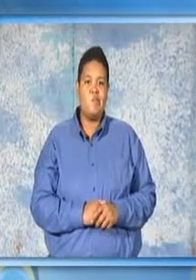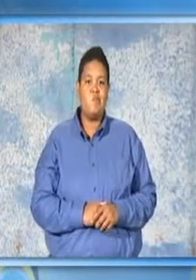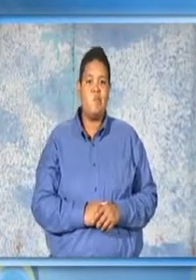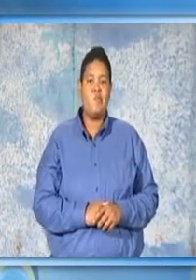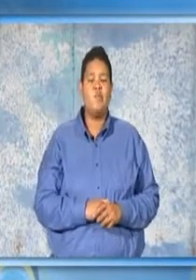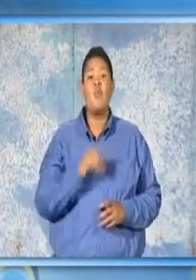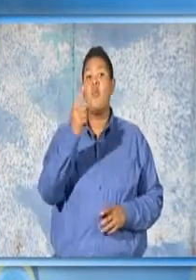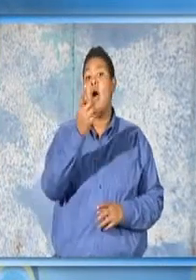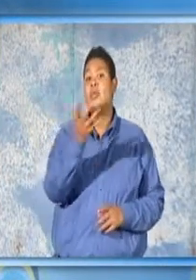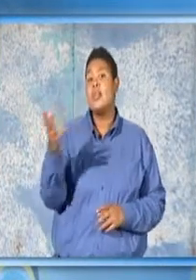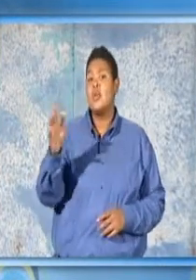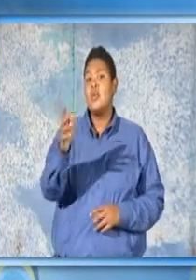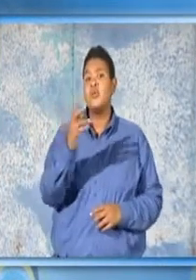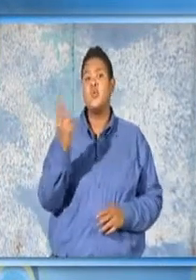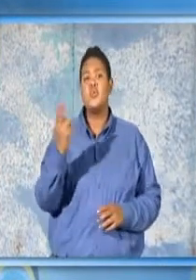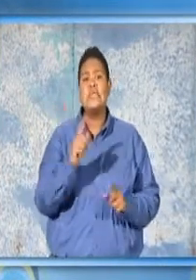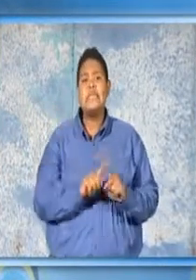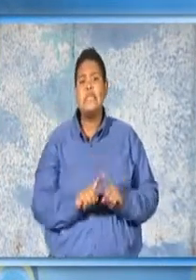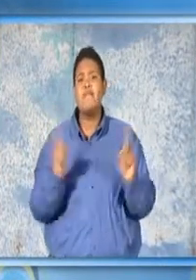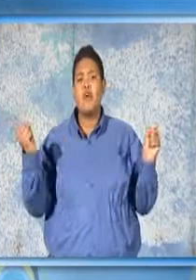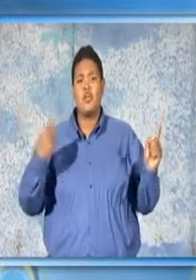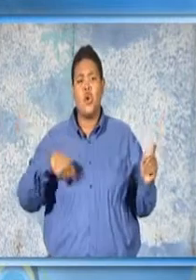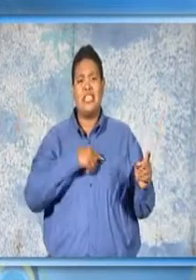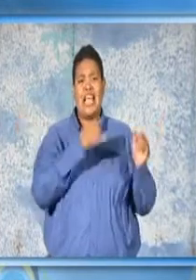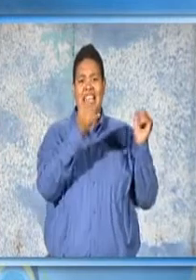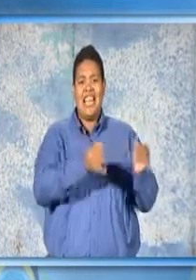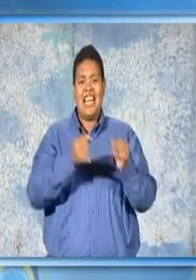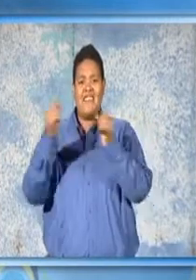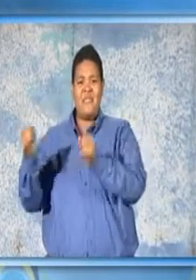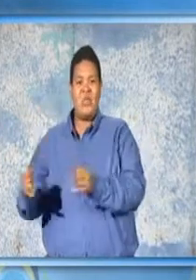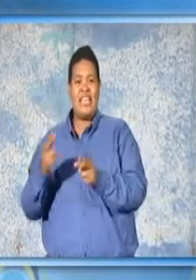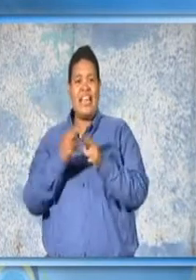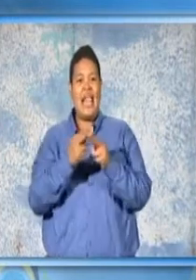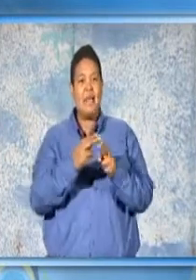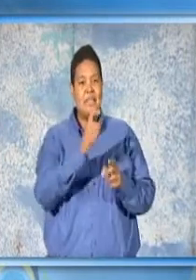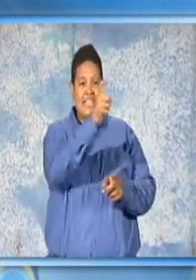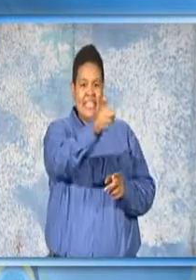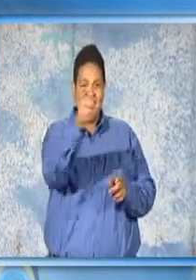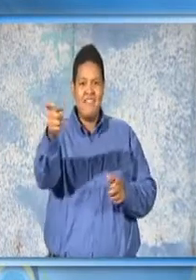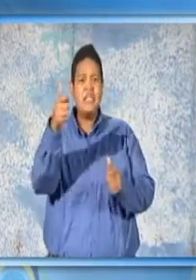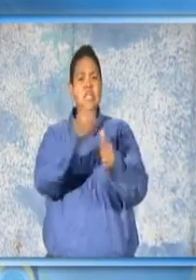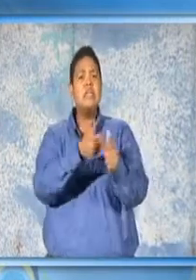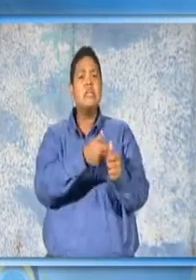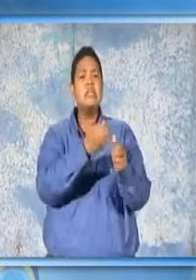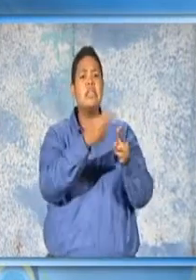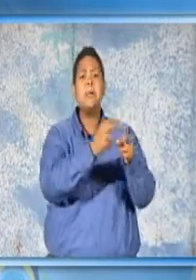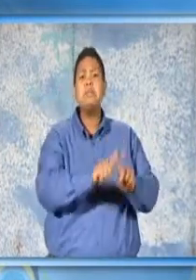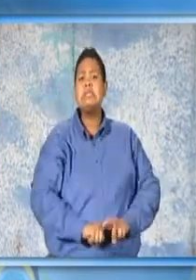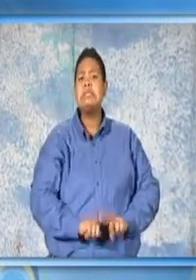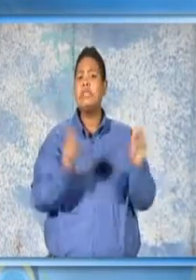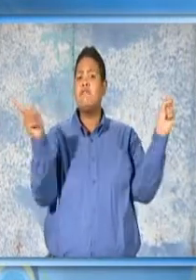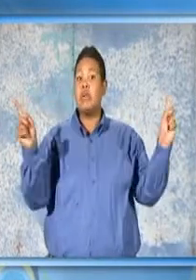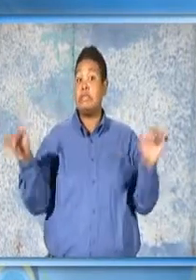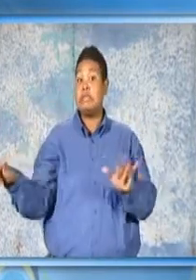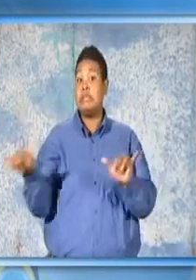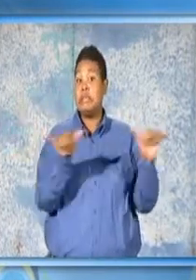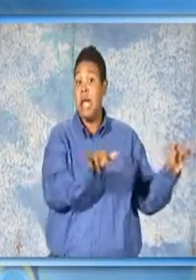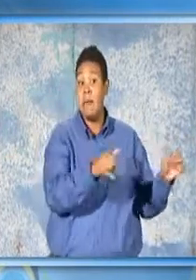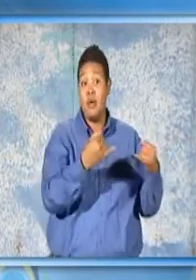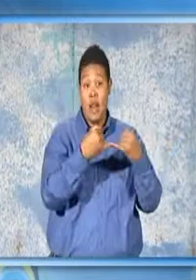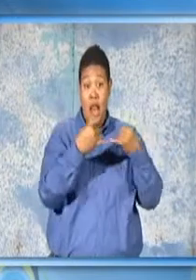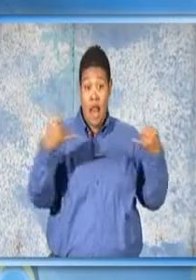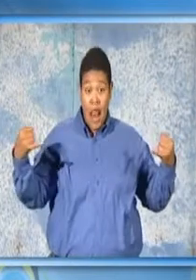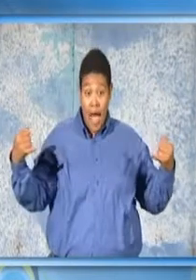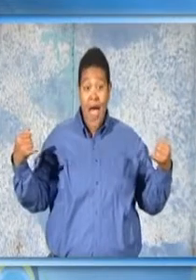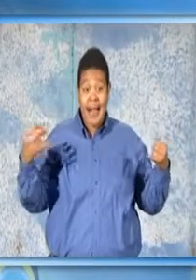One of the things used to differentiate us as individuals is the name we are given. In the same way, a straight line